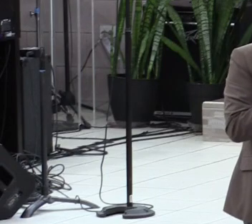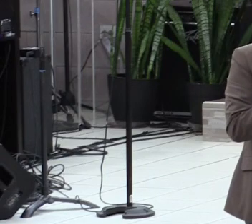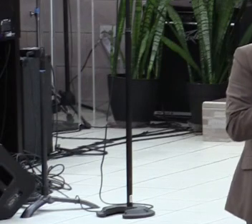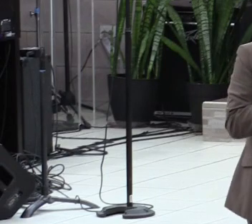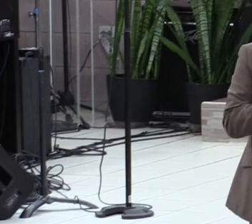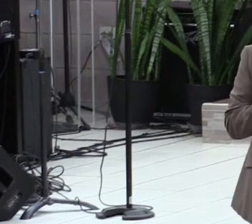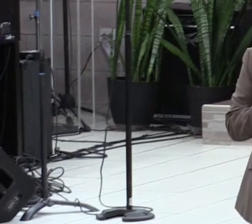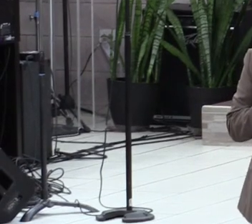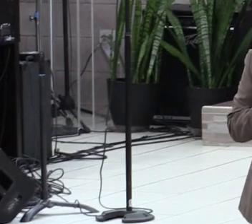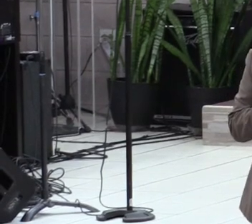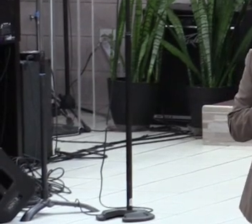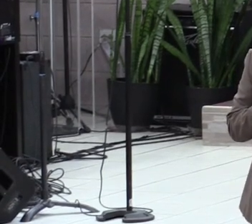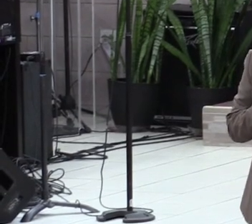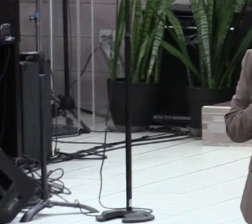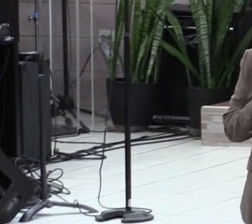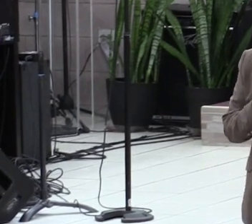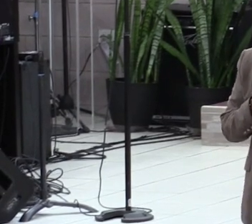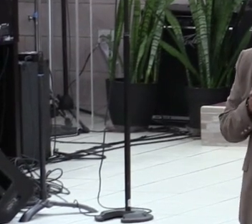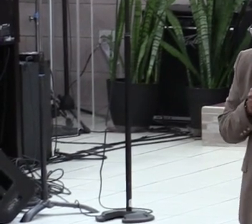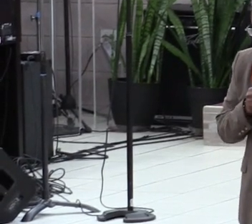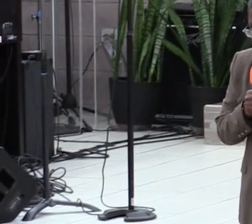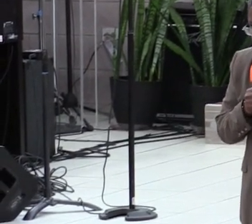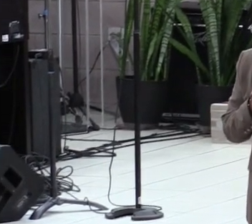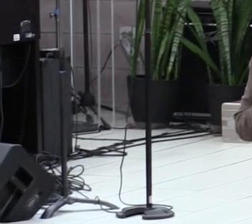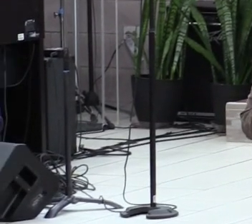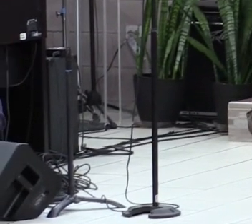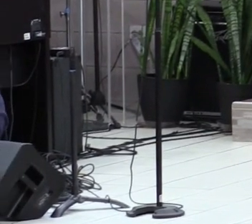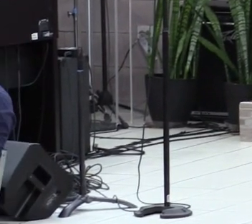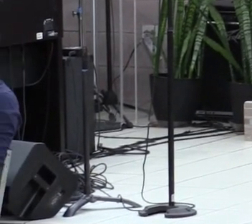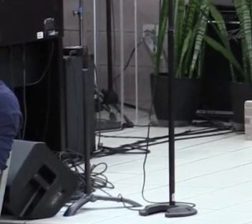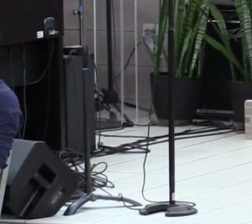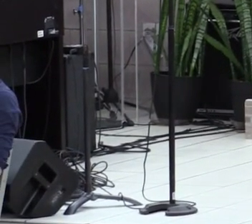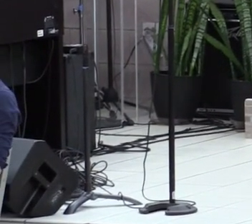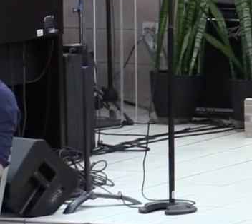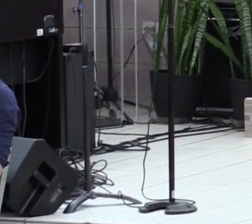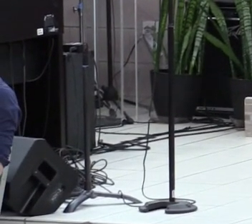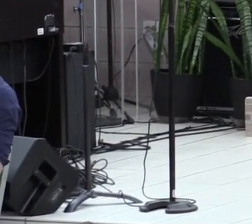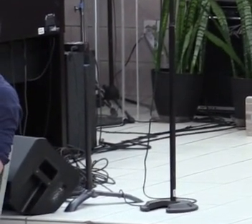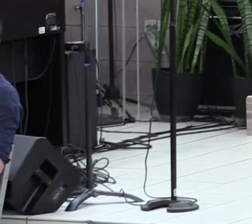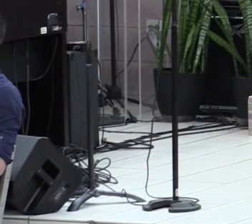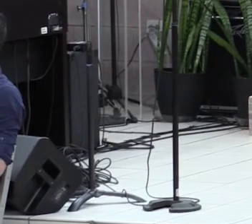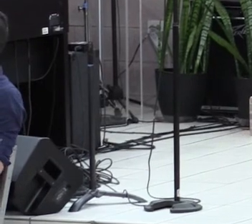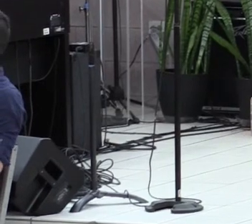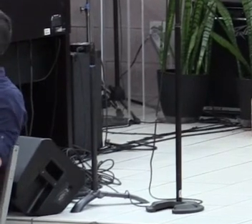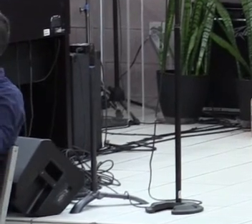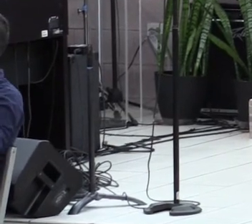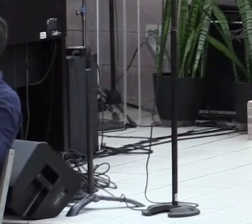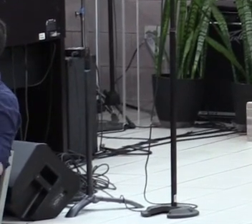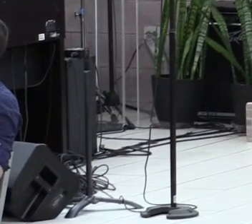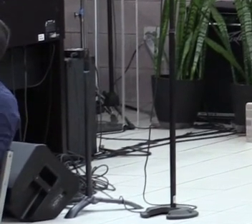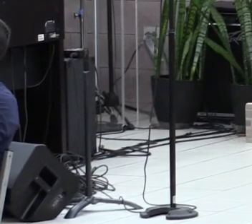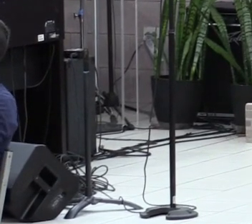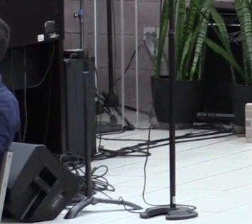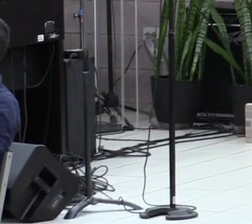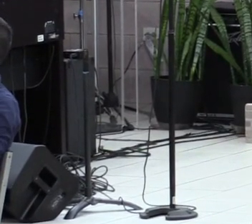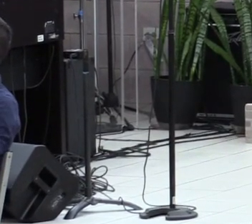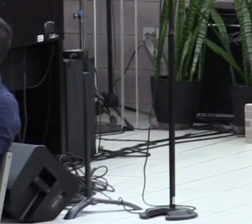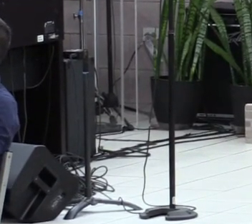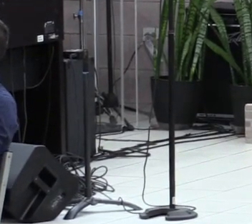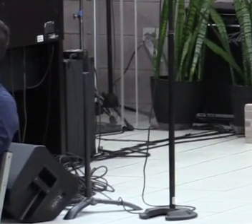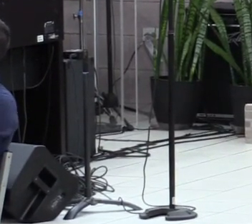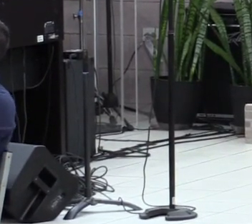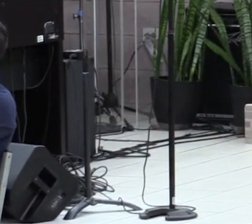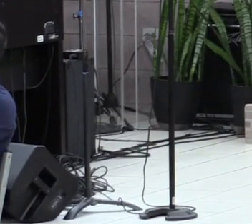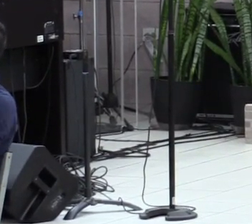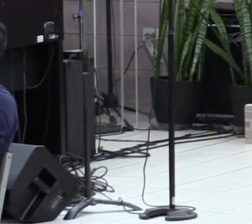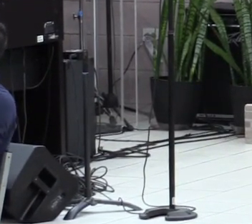God is our help in the future to come. Gracious God, thank you for your love and your help. Thank you that